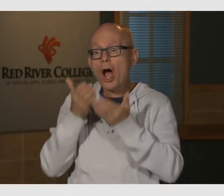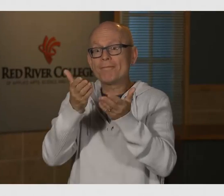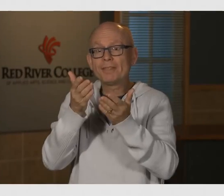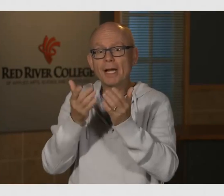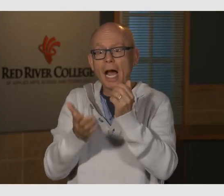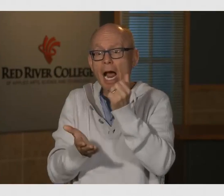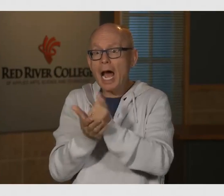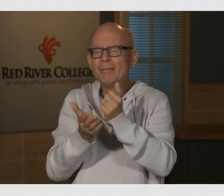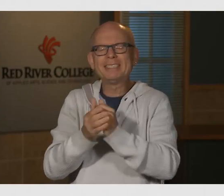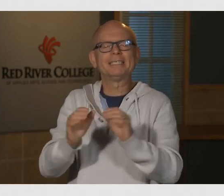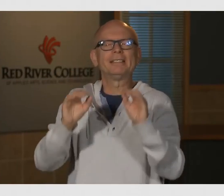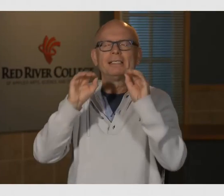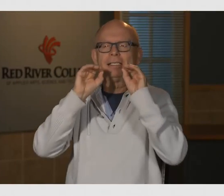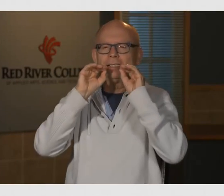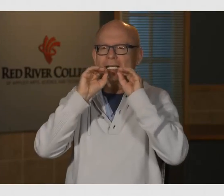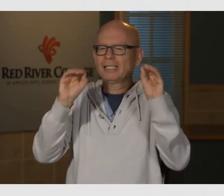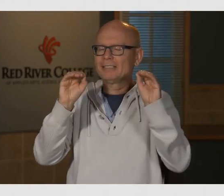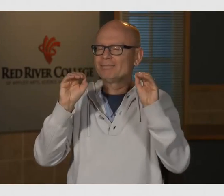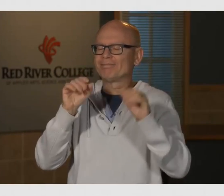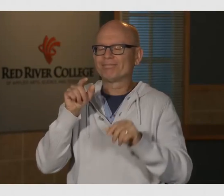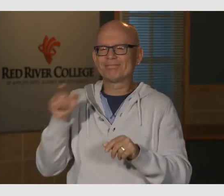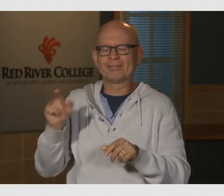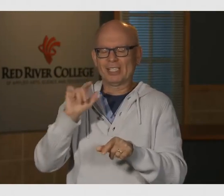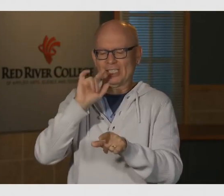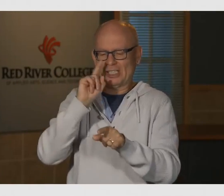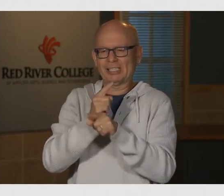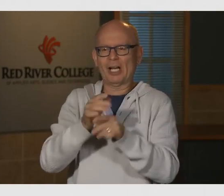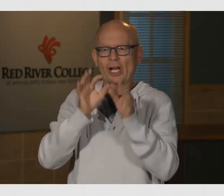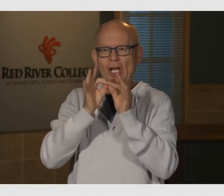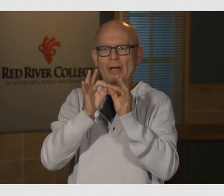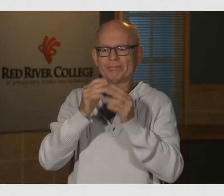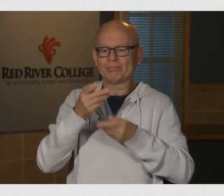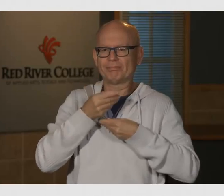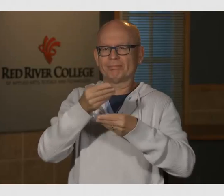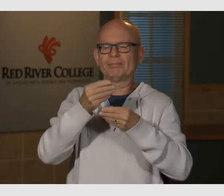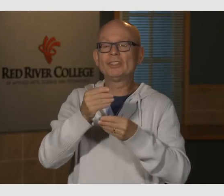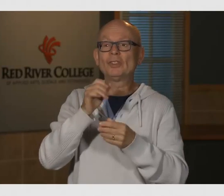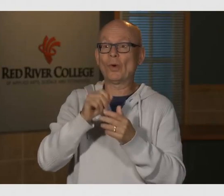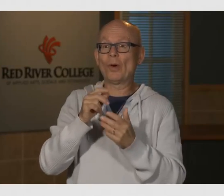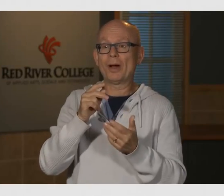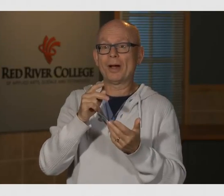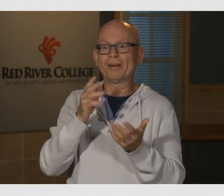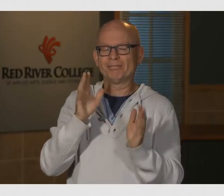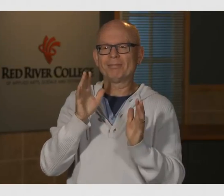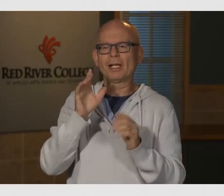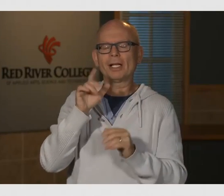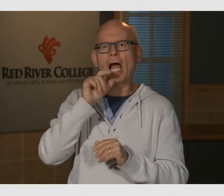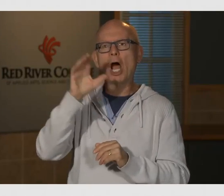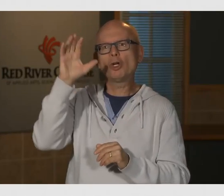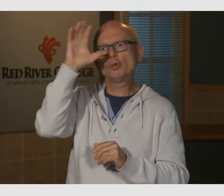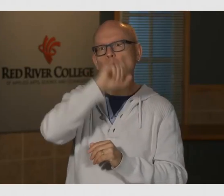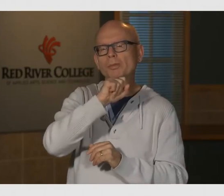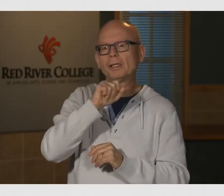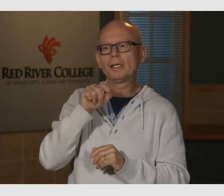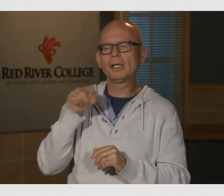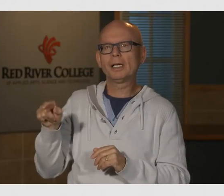interpreter shouldn't be included in the communication. Their opinions shouldn't be asked upon or anything like that.